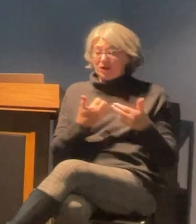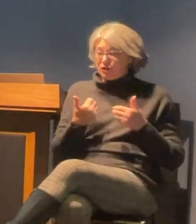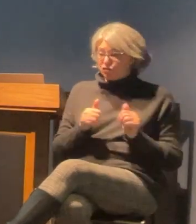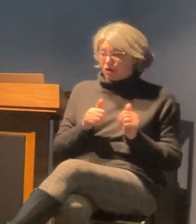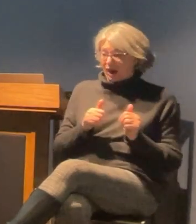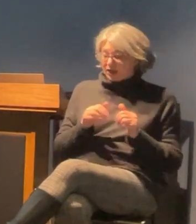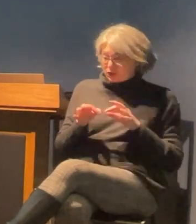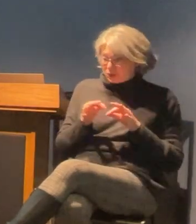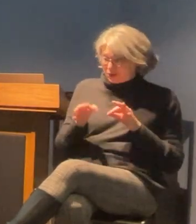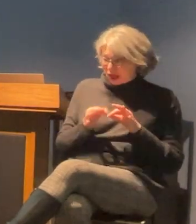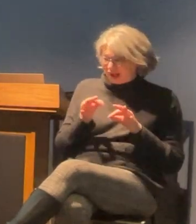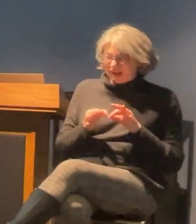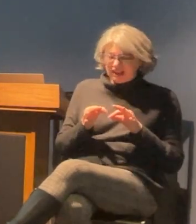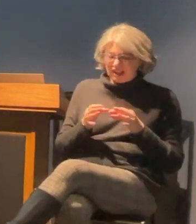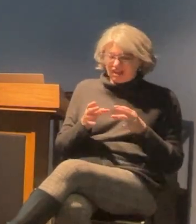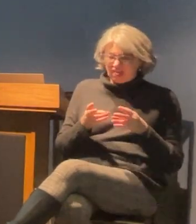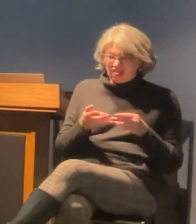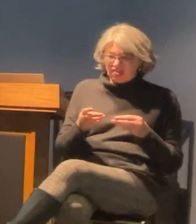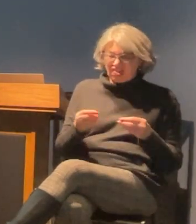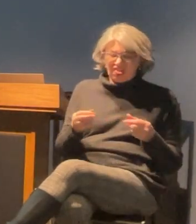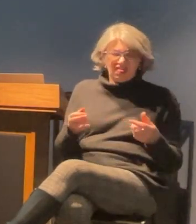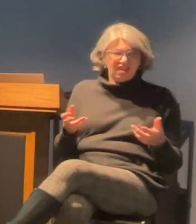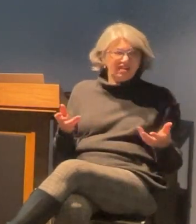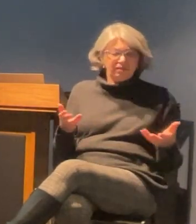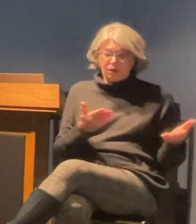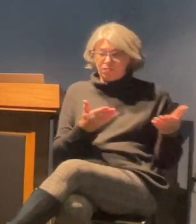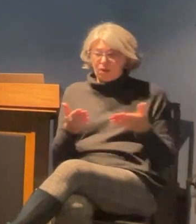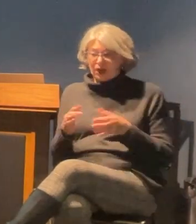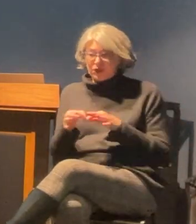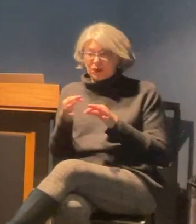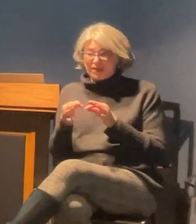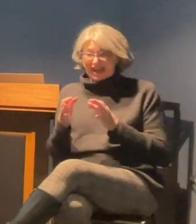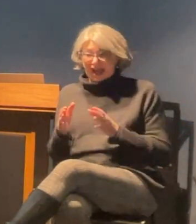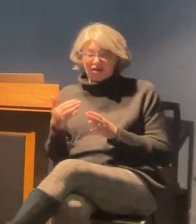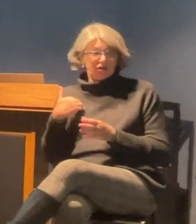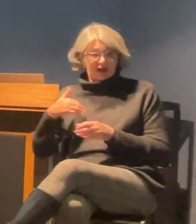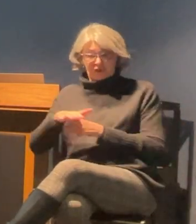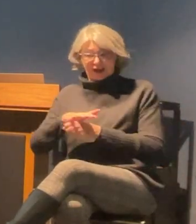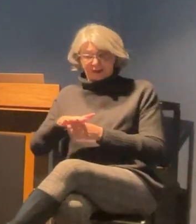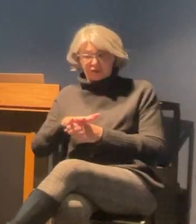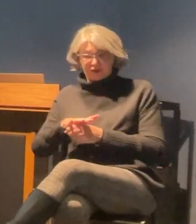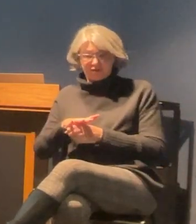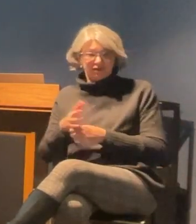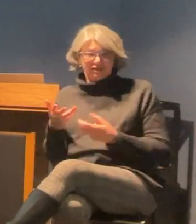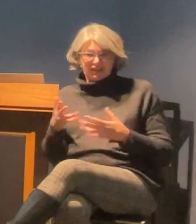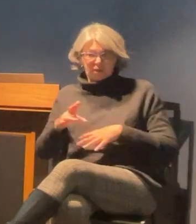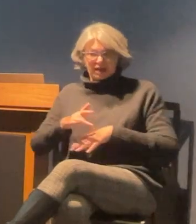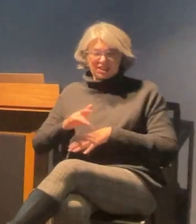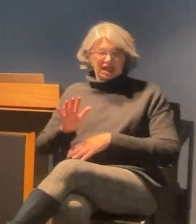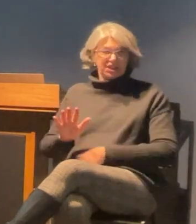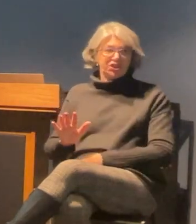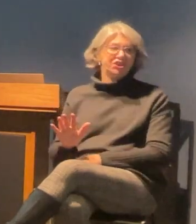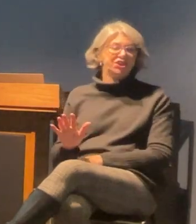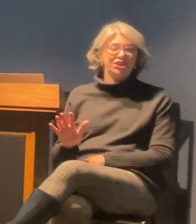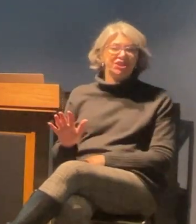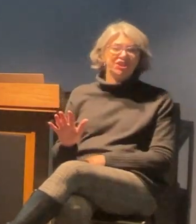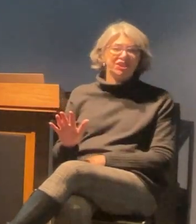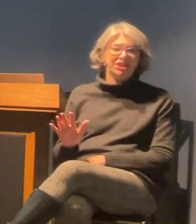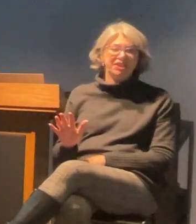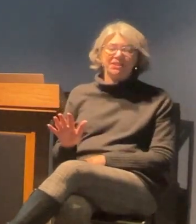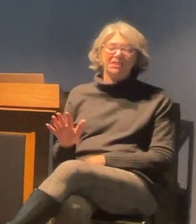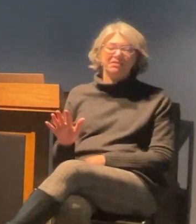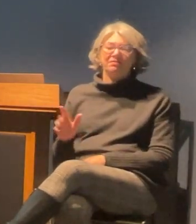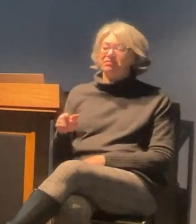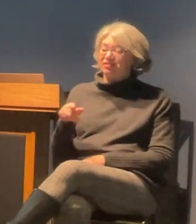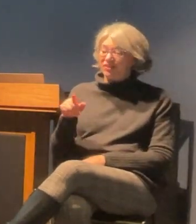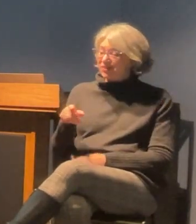sew it and it kind of like tear apart. We took it to a tailor in our neighborhood and she didn't want to touch it. She told